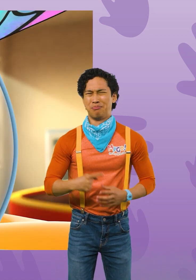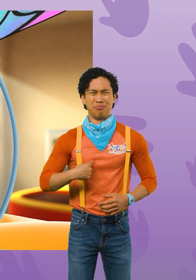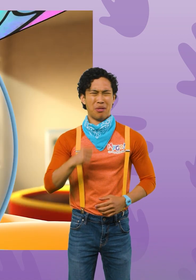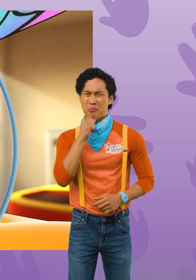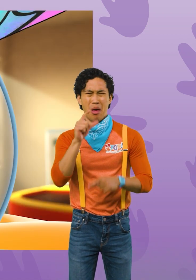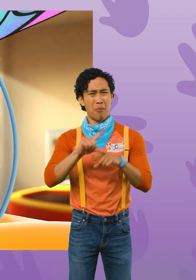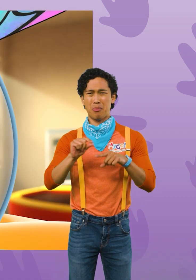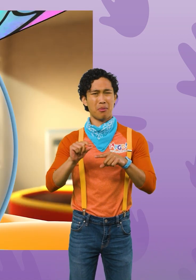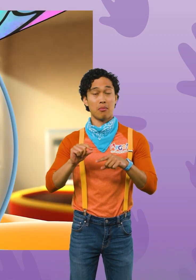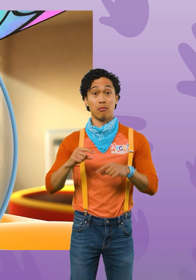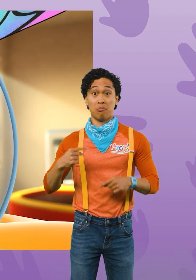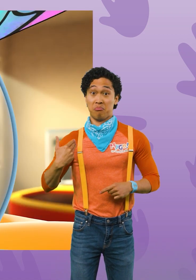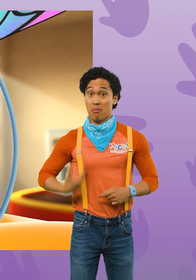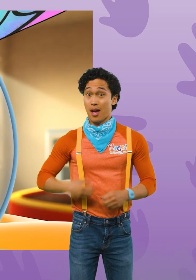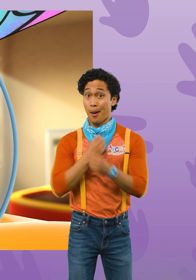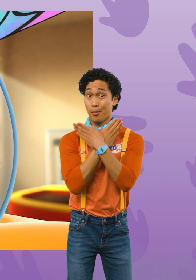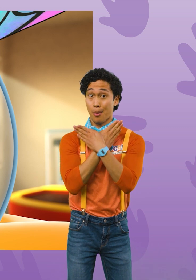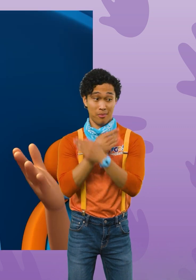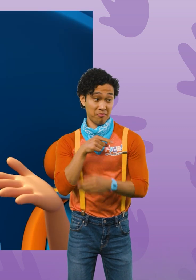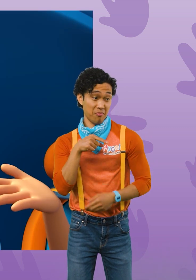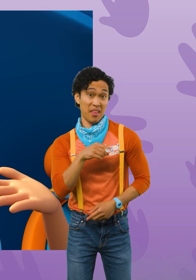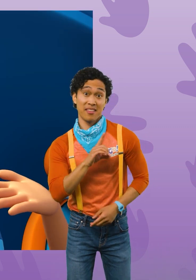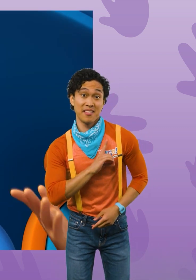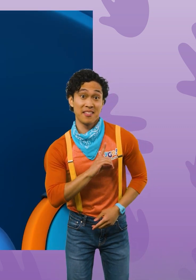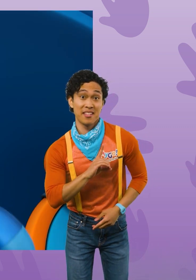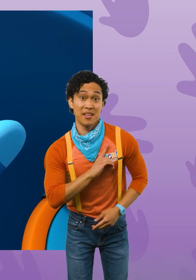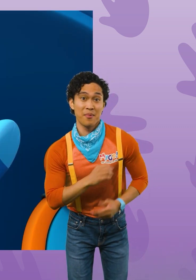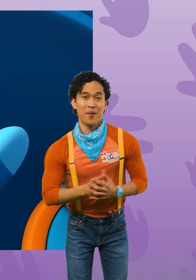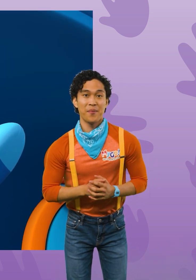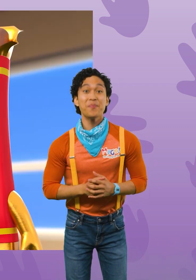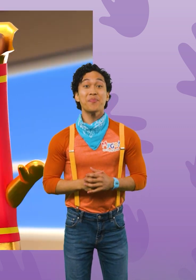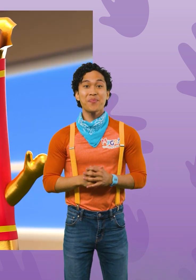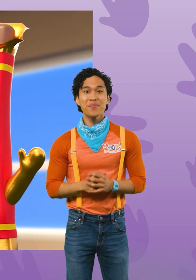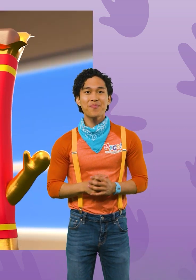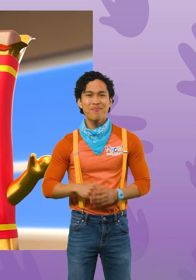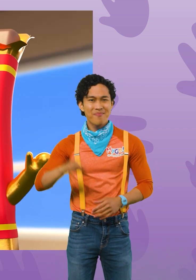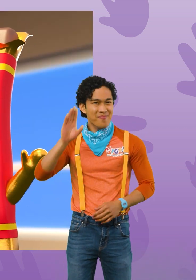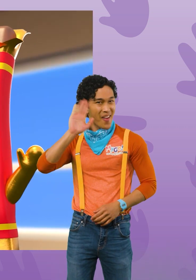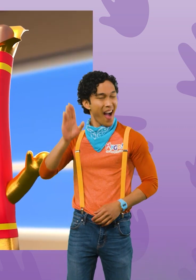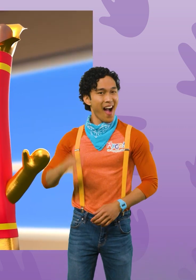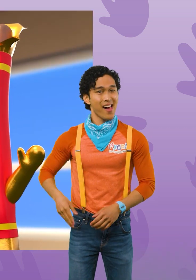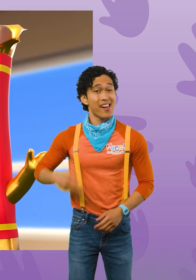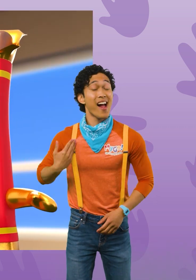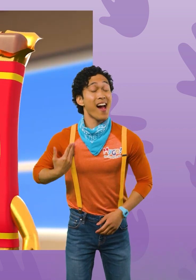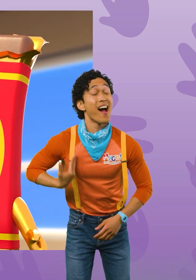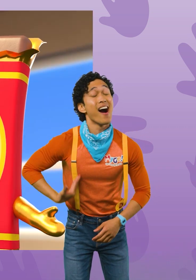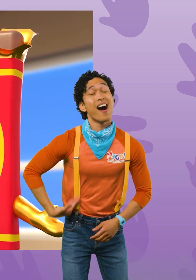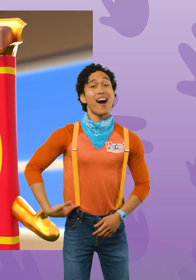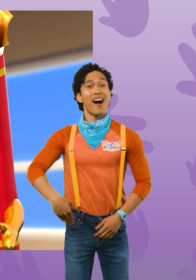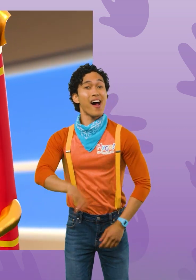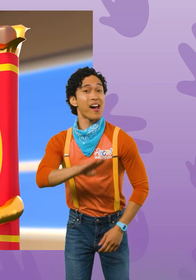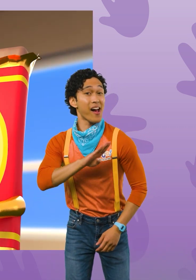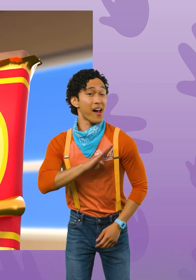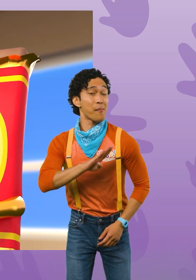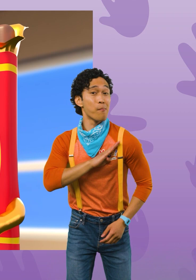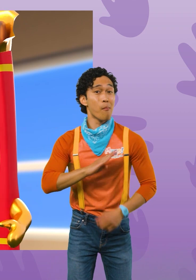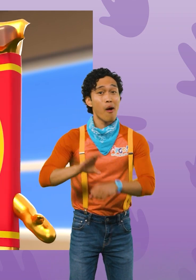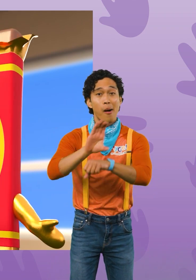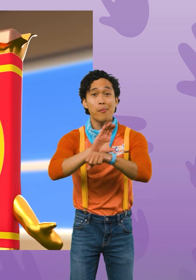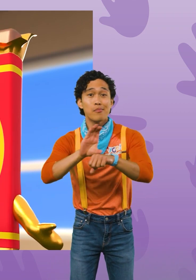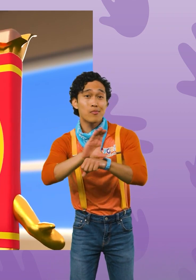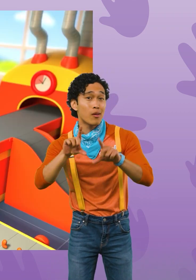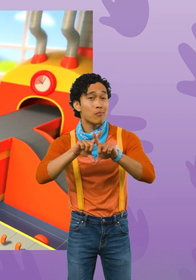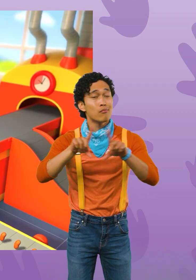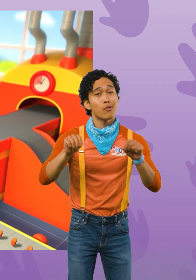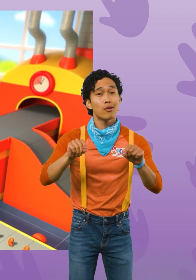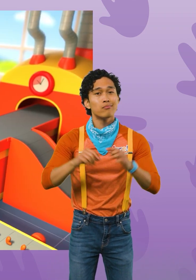bean, it's me, Blippi, and this is D.Bo. Hi, Blippi. Hi, D.Bo. I'm Barb